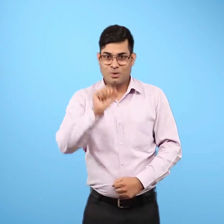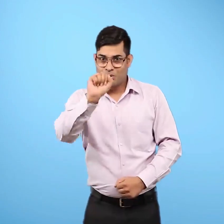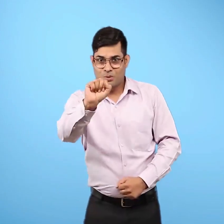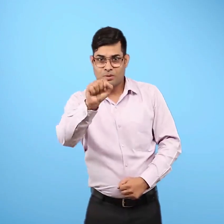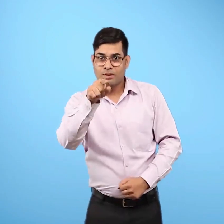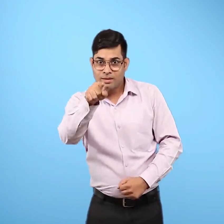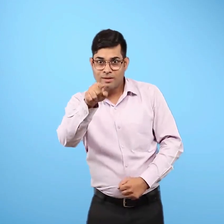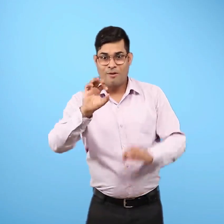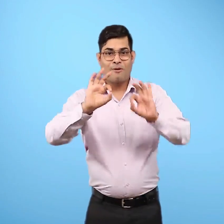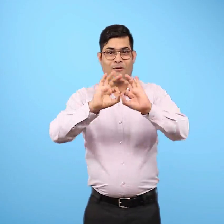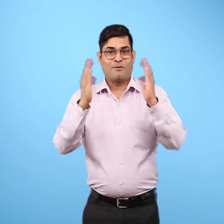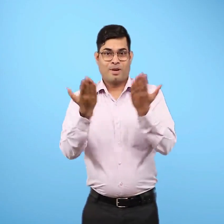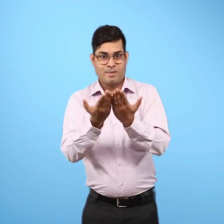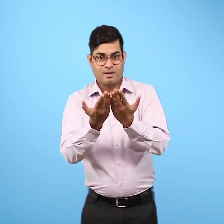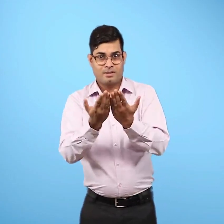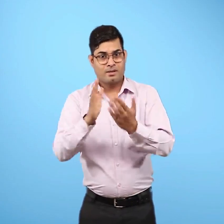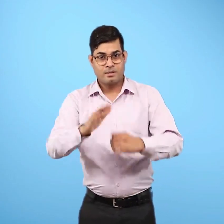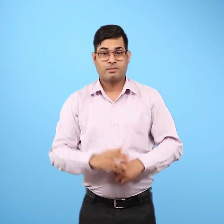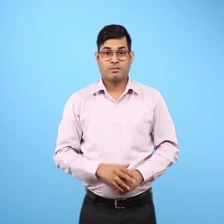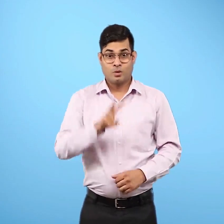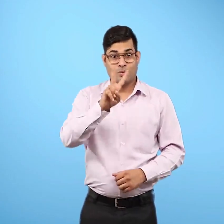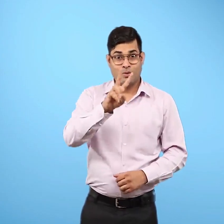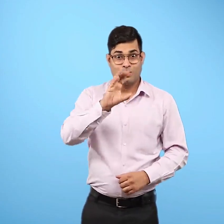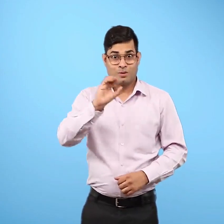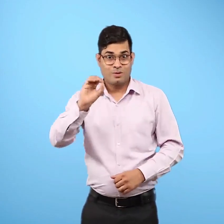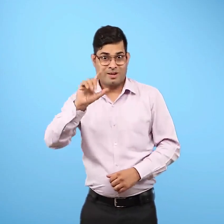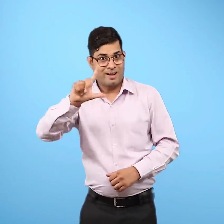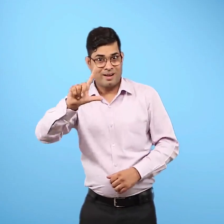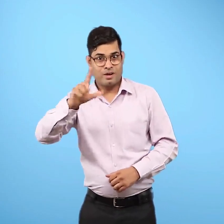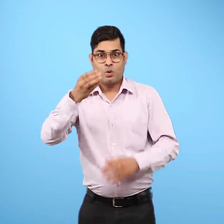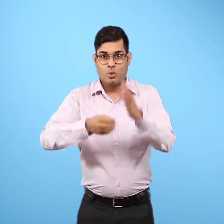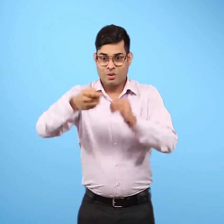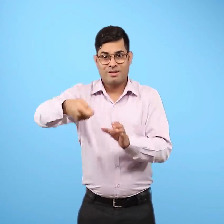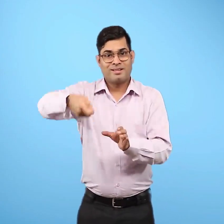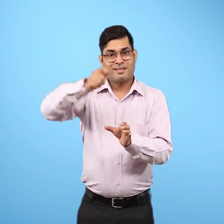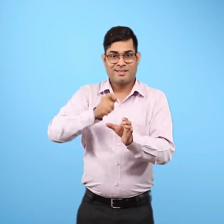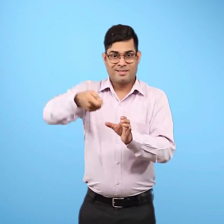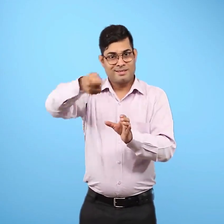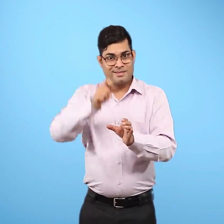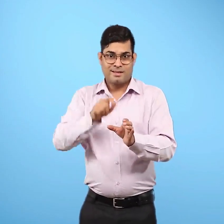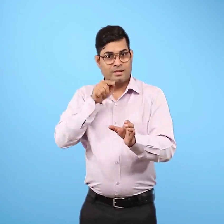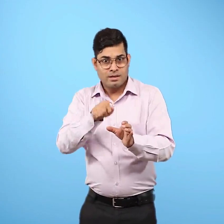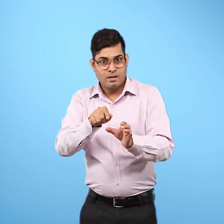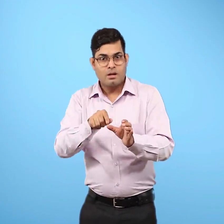Find out in how many days your family would use 200 liters milk.